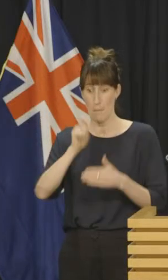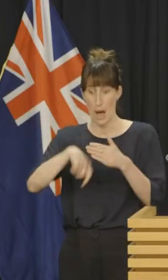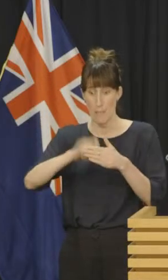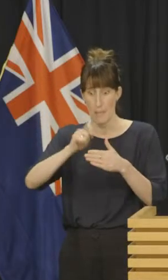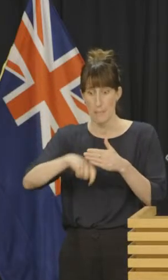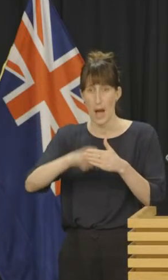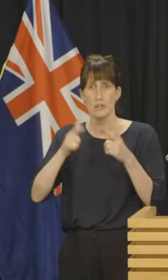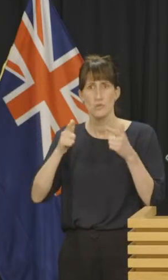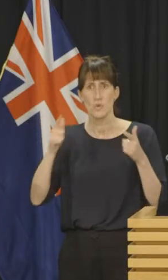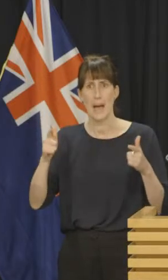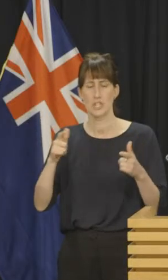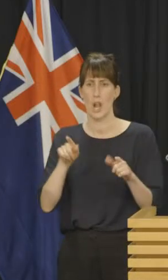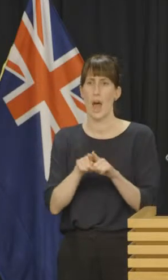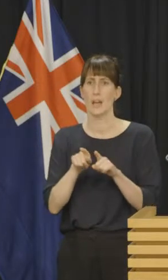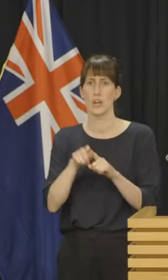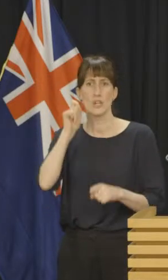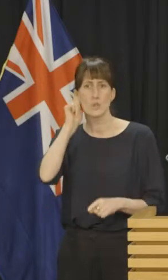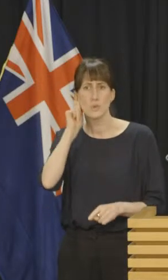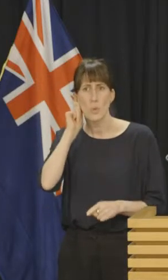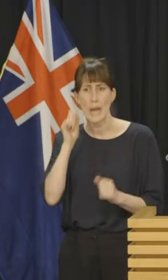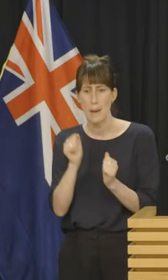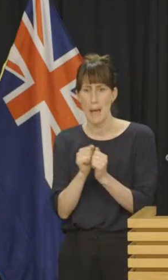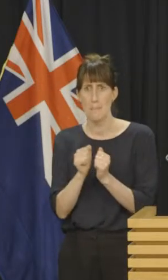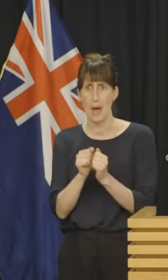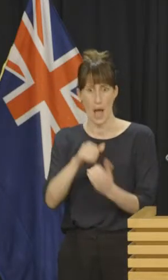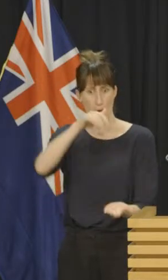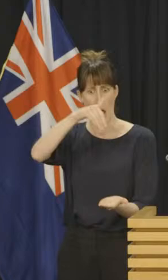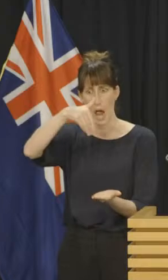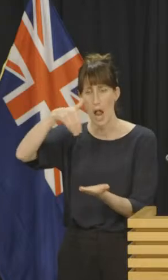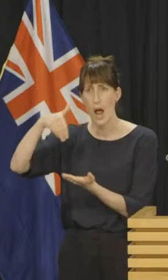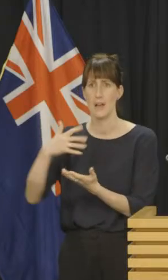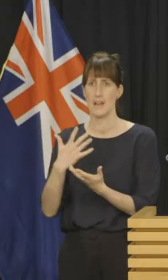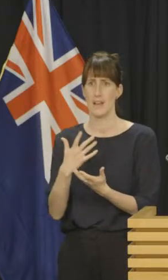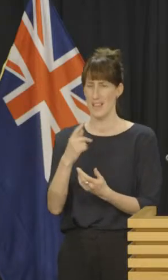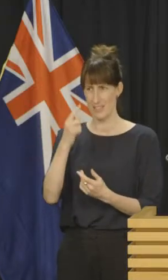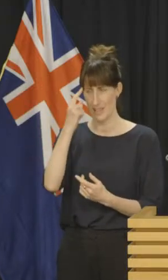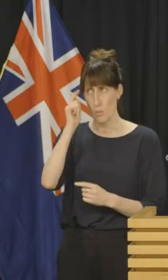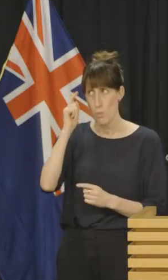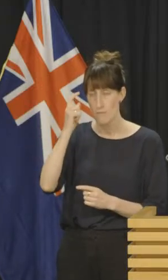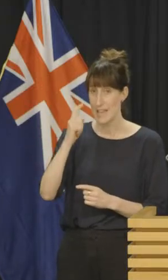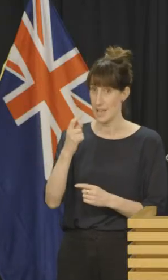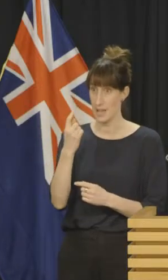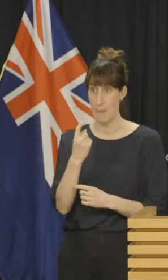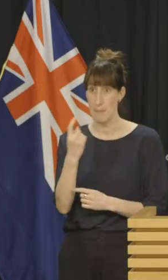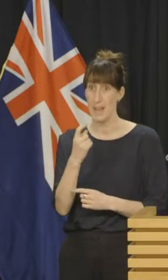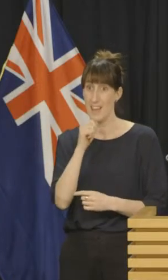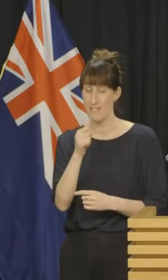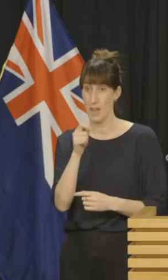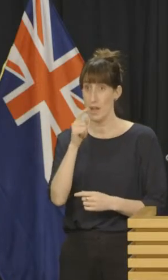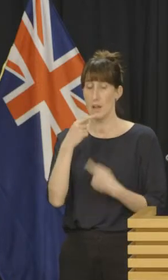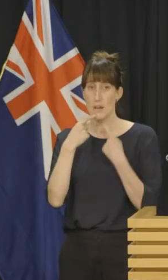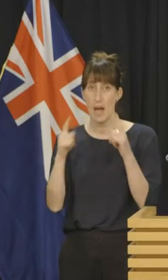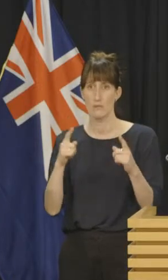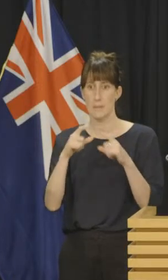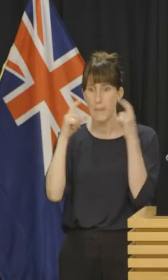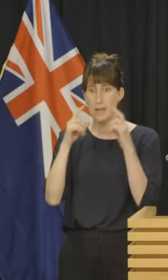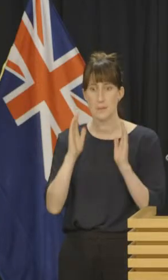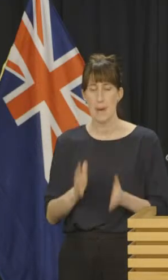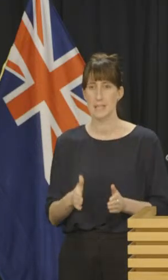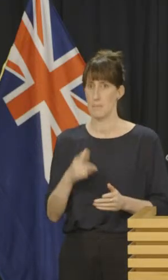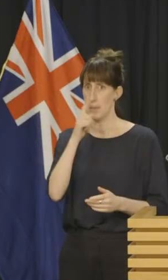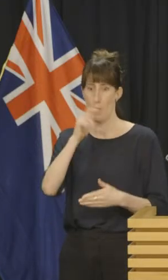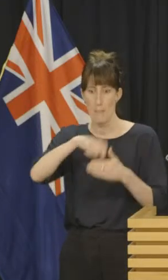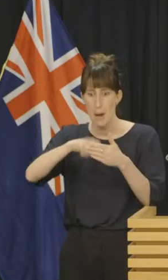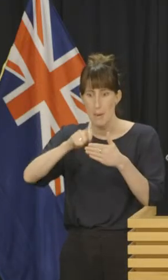the capacity, the stock available if people are going to go, I need to go get my face mask? So my understanding as of yesterday was that there are around